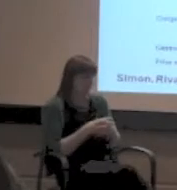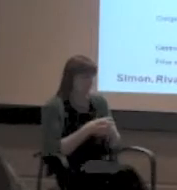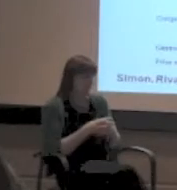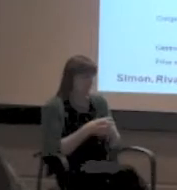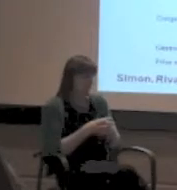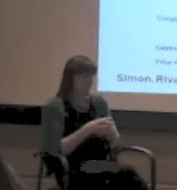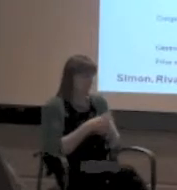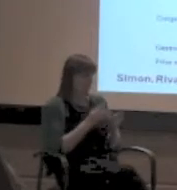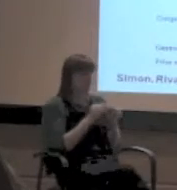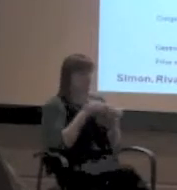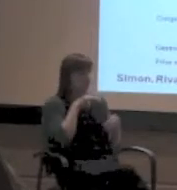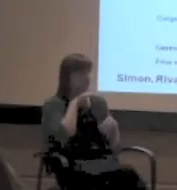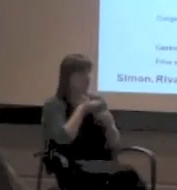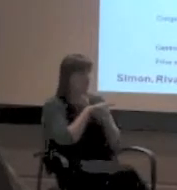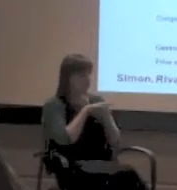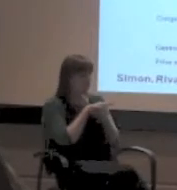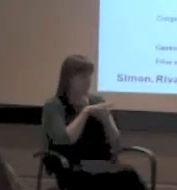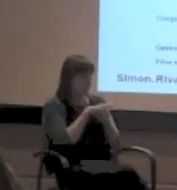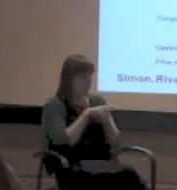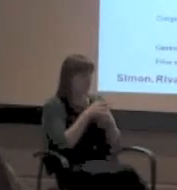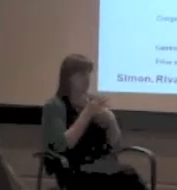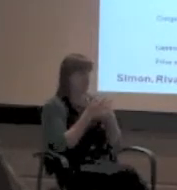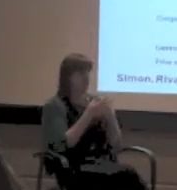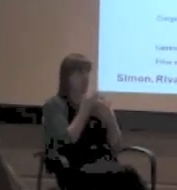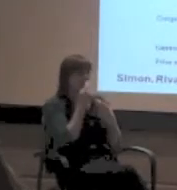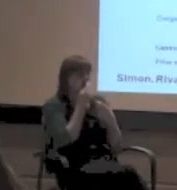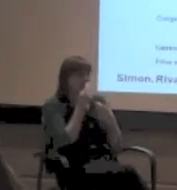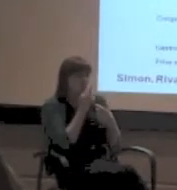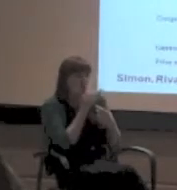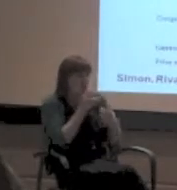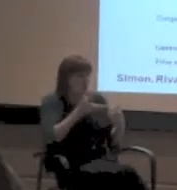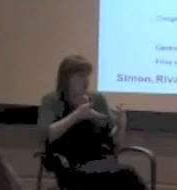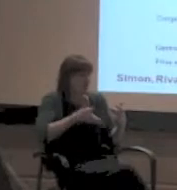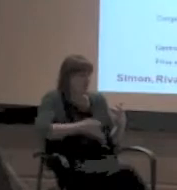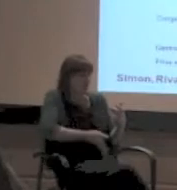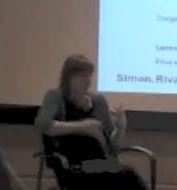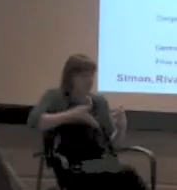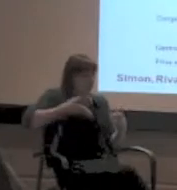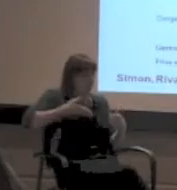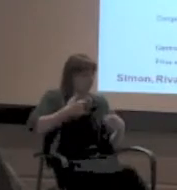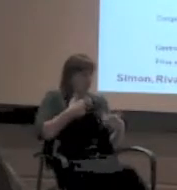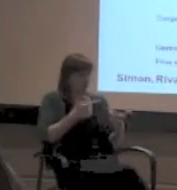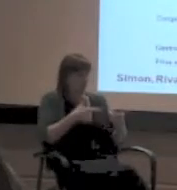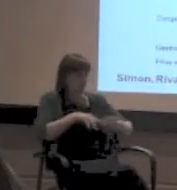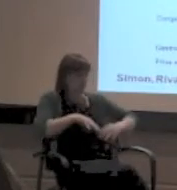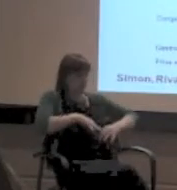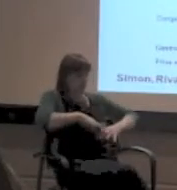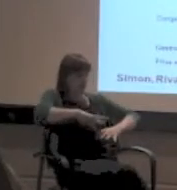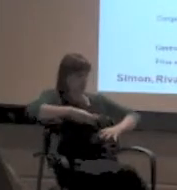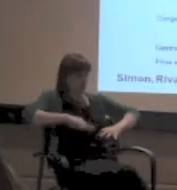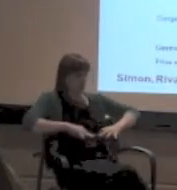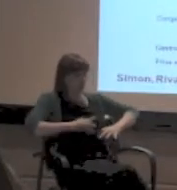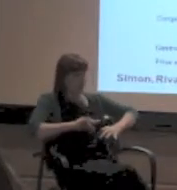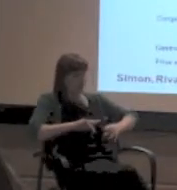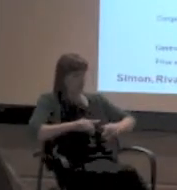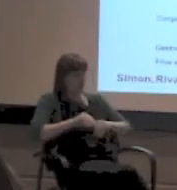a dirtier site. You know, there's food always there, and there's sometimes a spillage and contaminates the